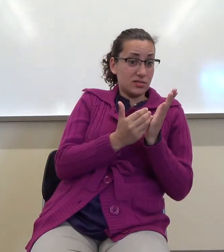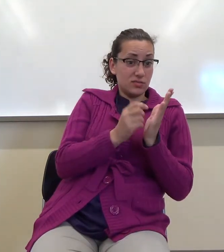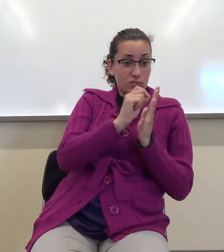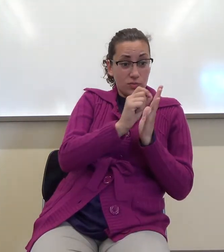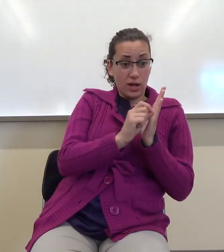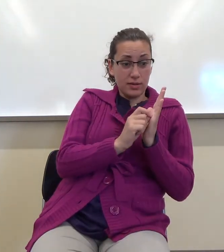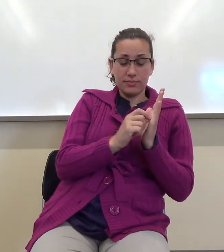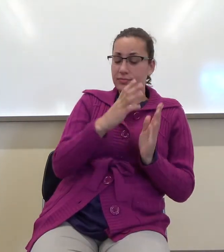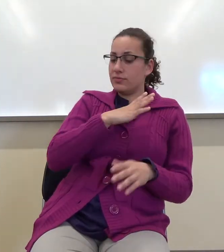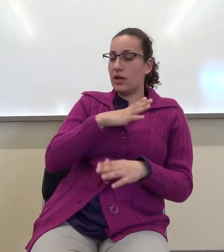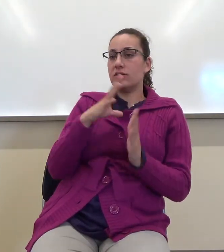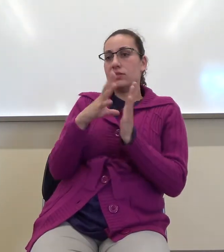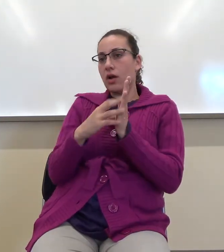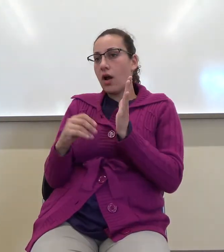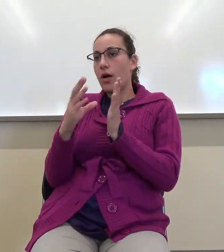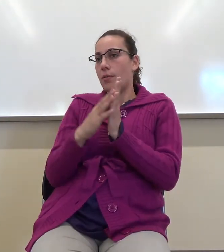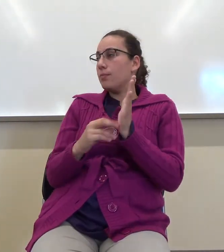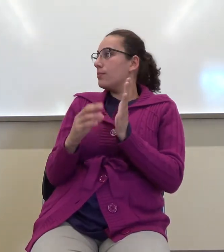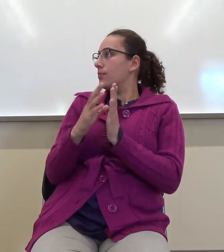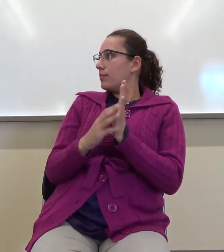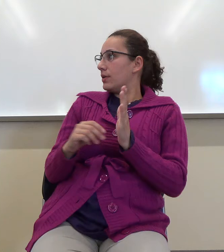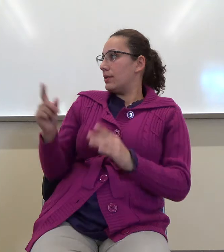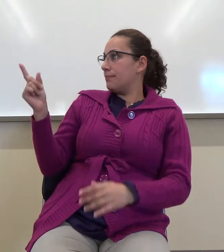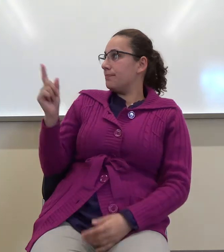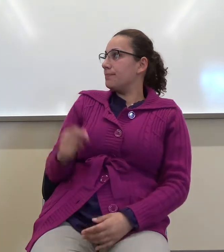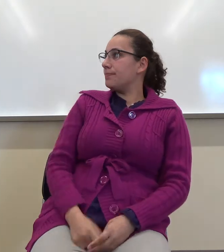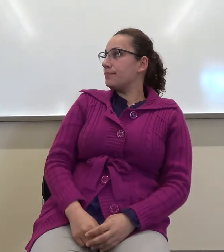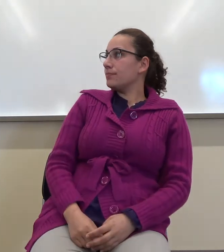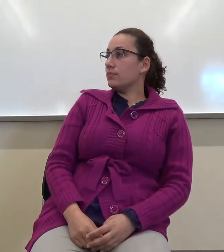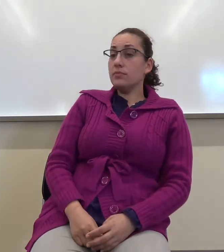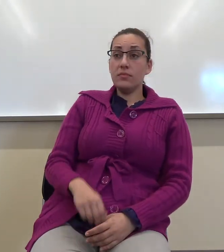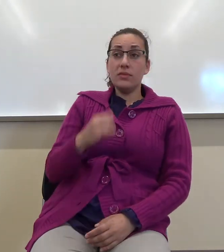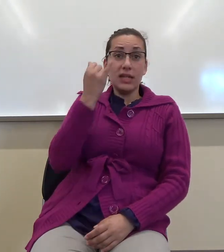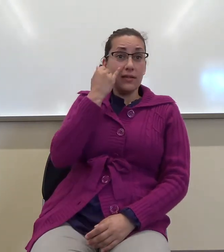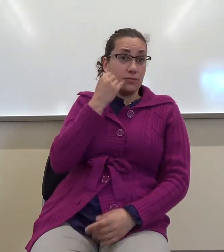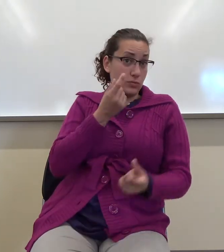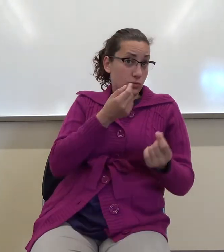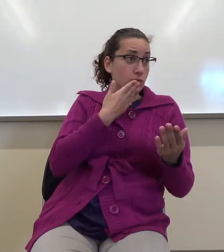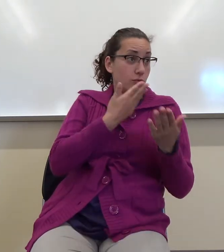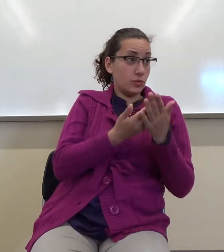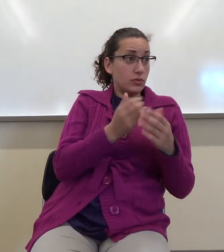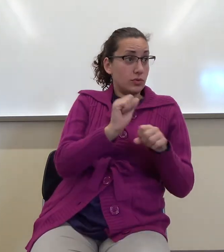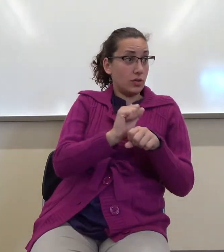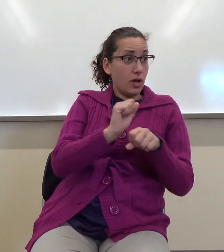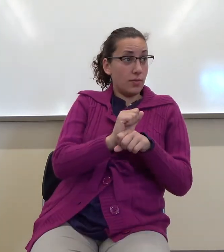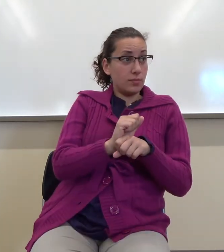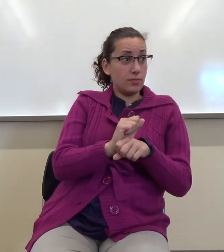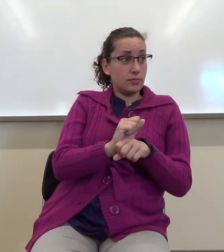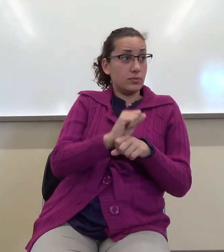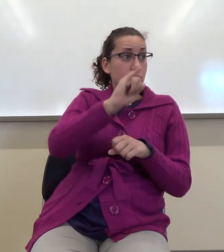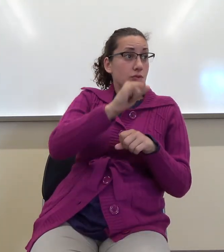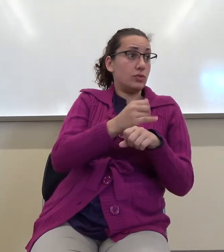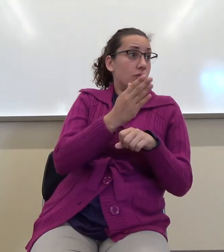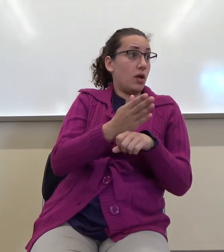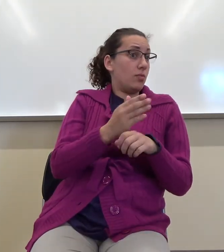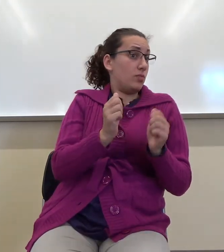here. These could conceivably, if you've done a good job on your list, you could write the same thing down